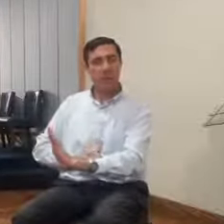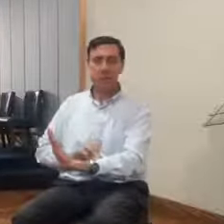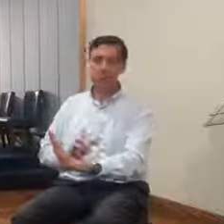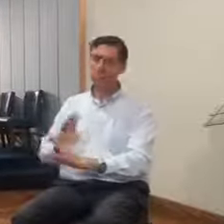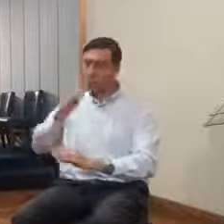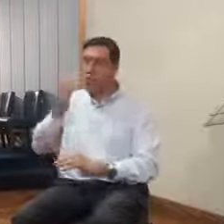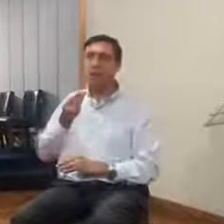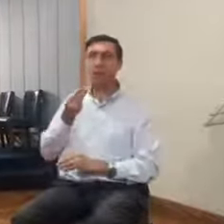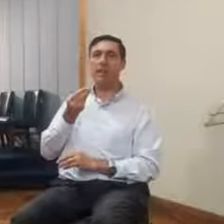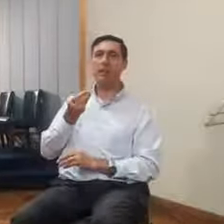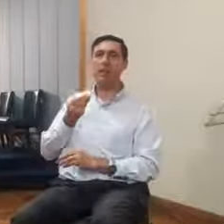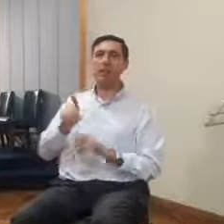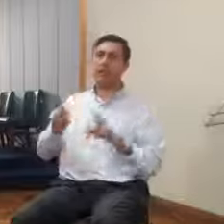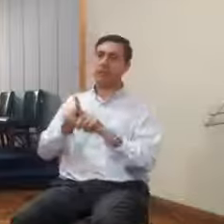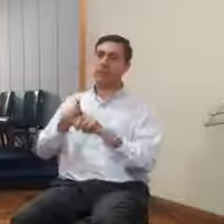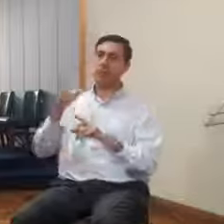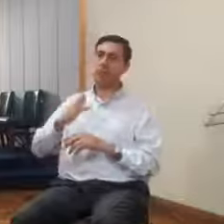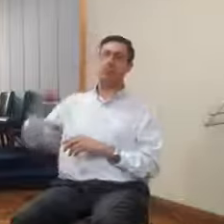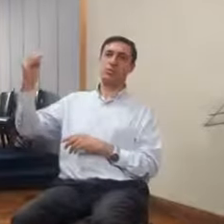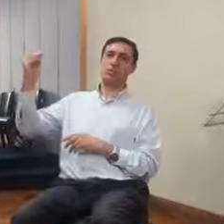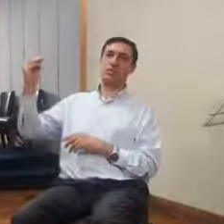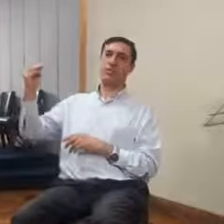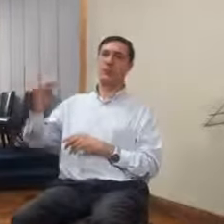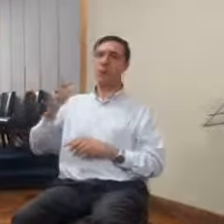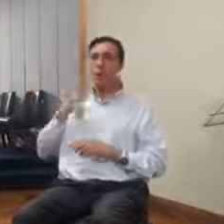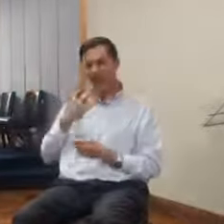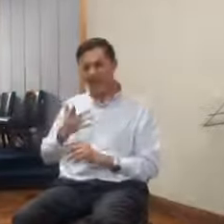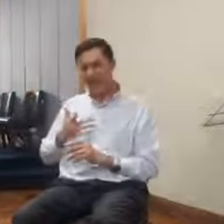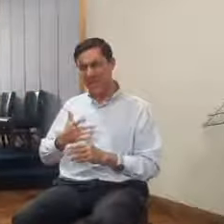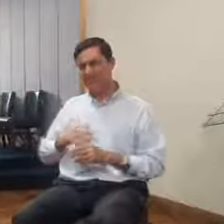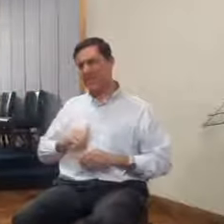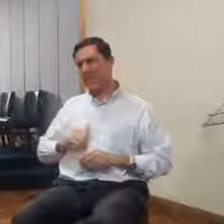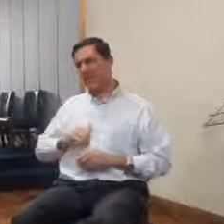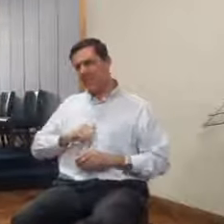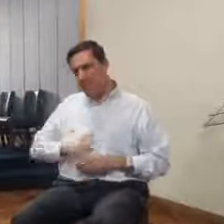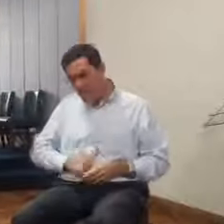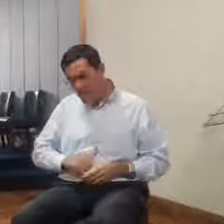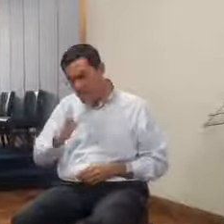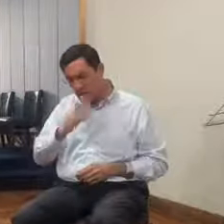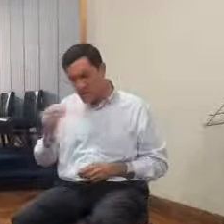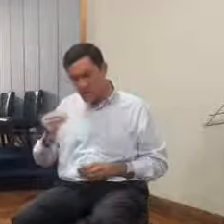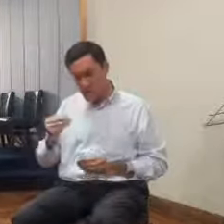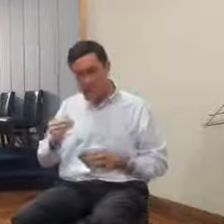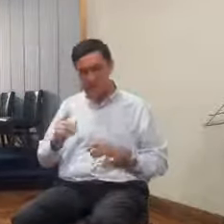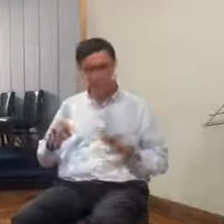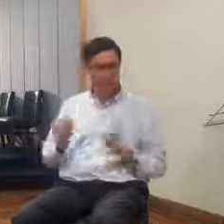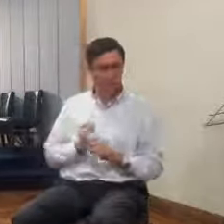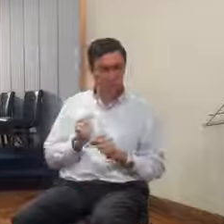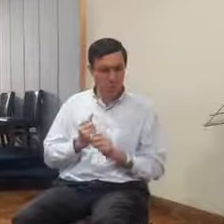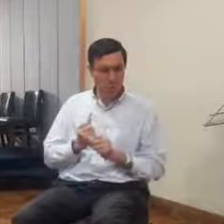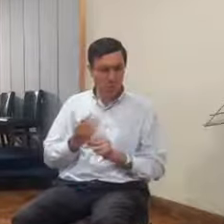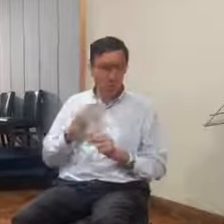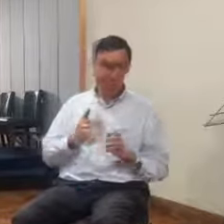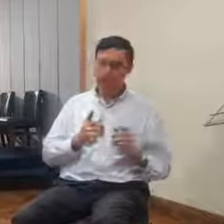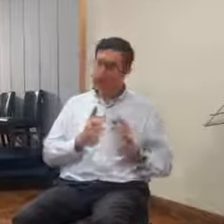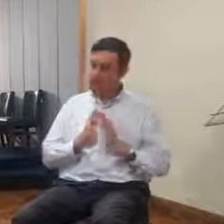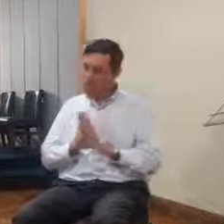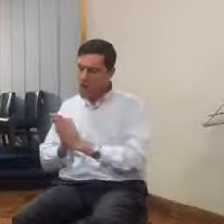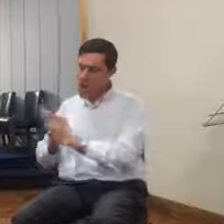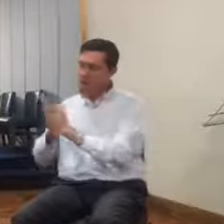us our own reading of his word, coming to him in prayer. He provides for us corporate worship, the assembling